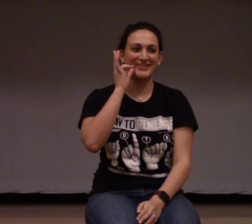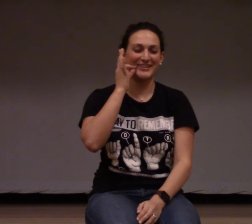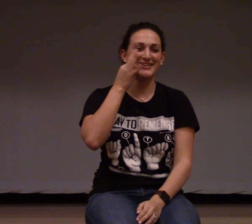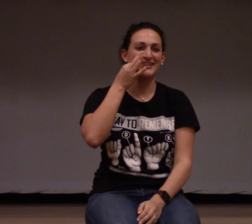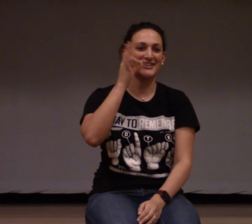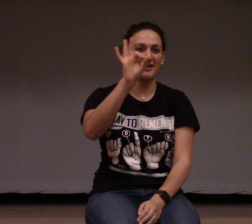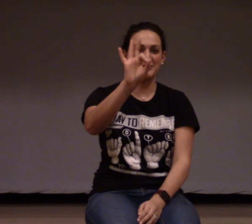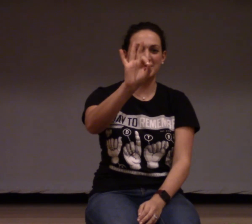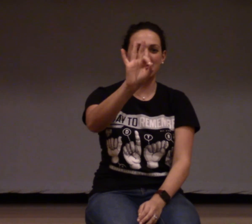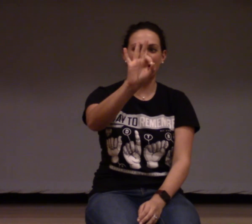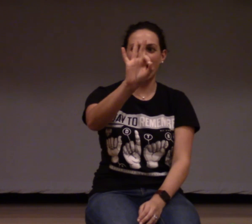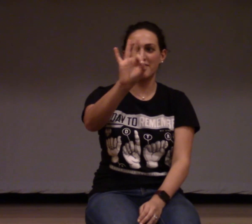Good. Yep, so it's gonna be an F.